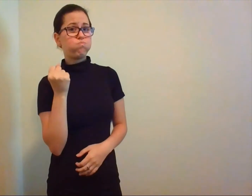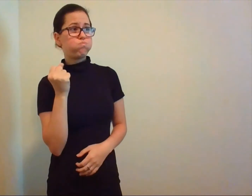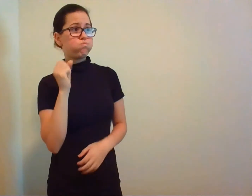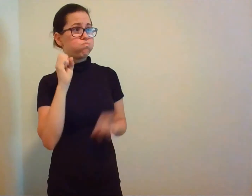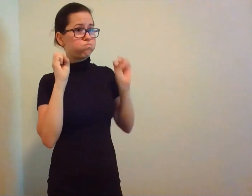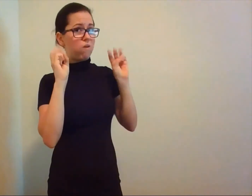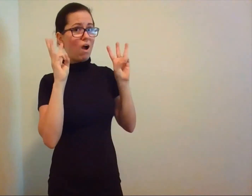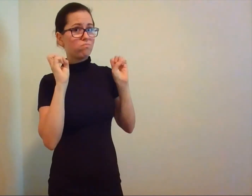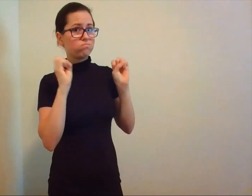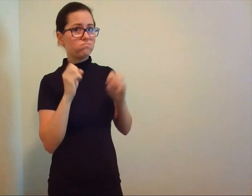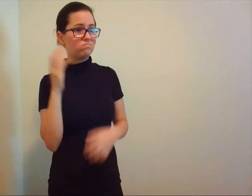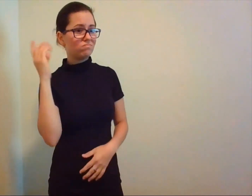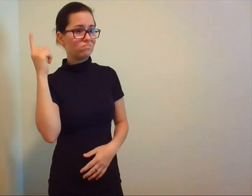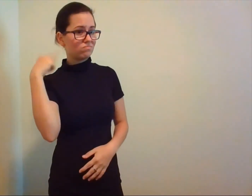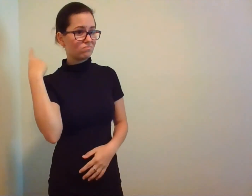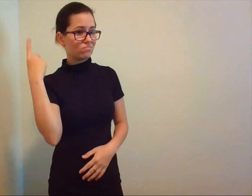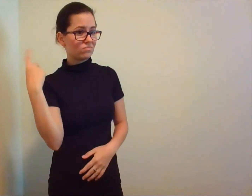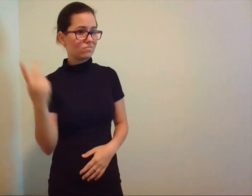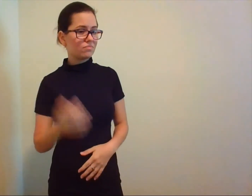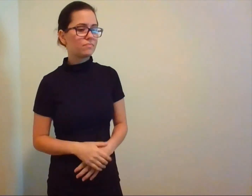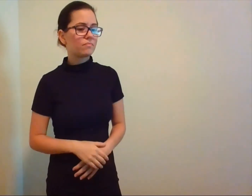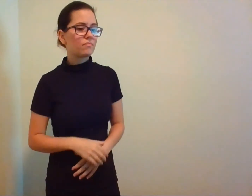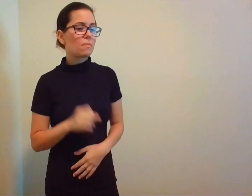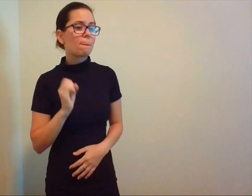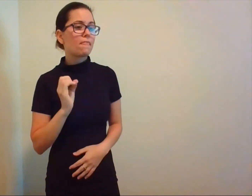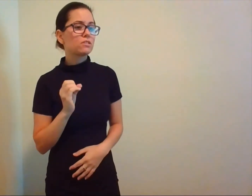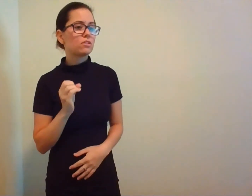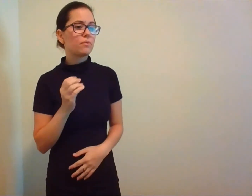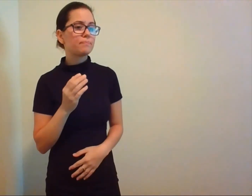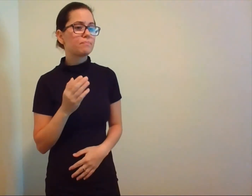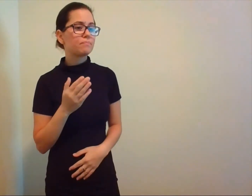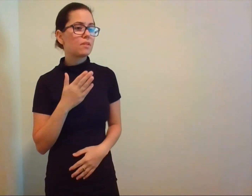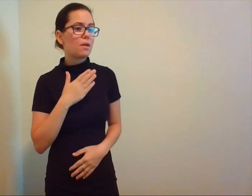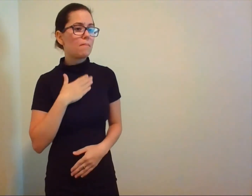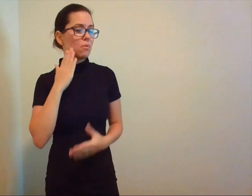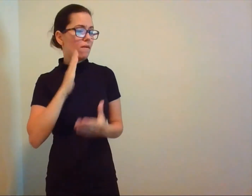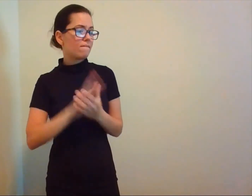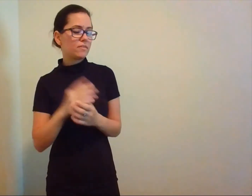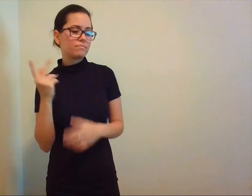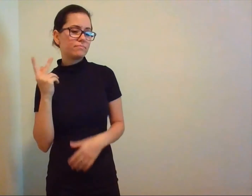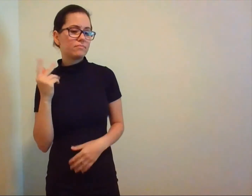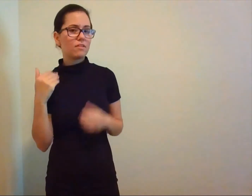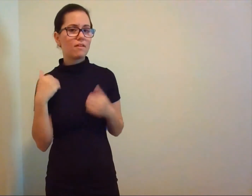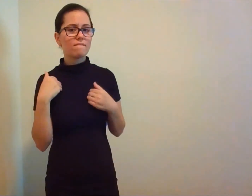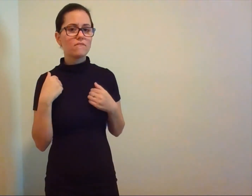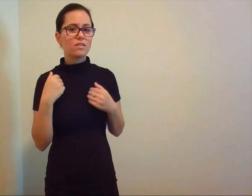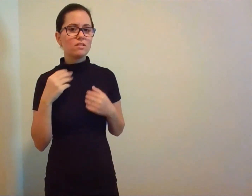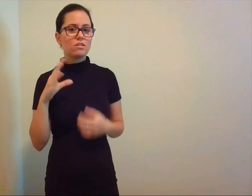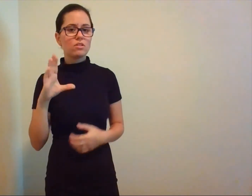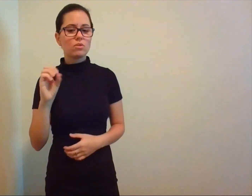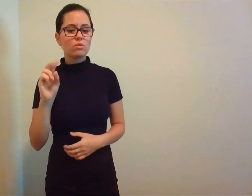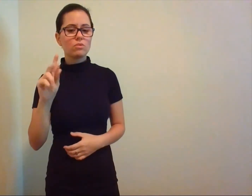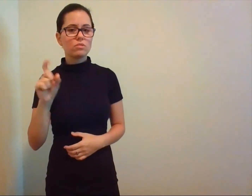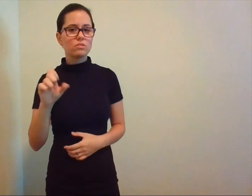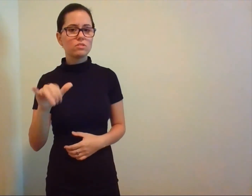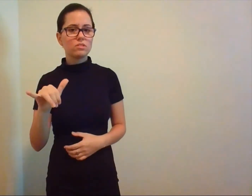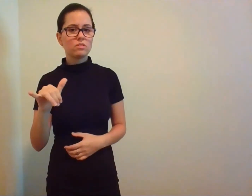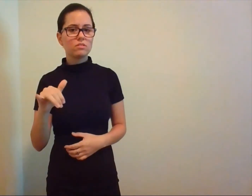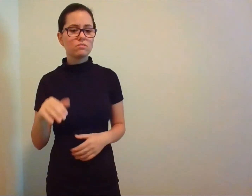but that first day, there was no one on the beach in front of us. It was it was almost eerie that there wasn't. I mean,